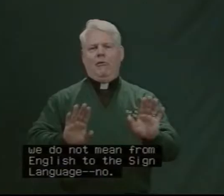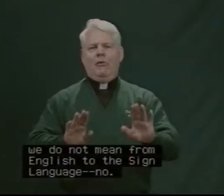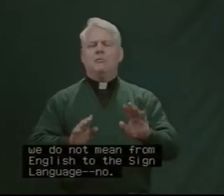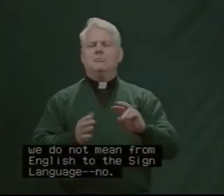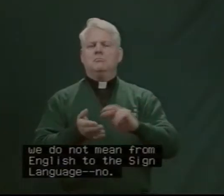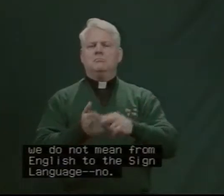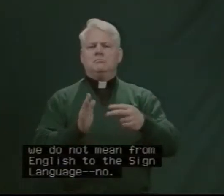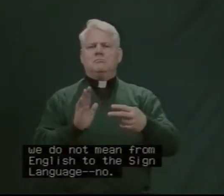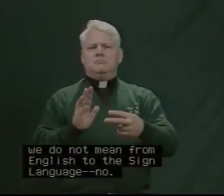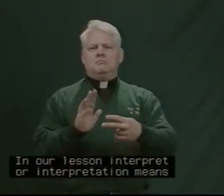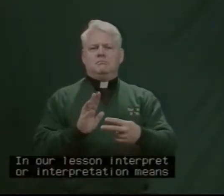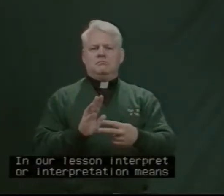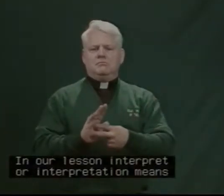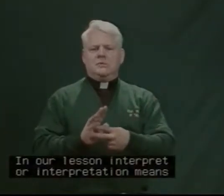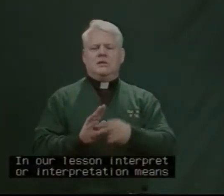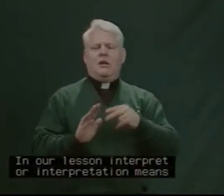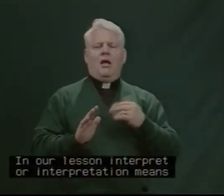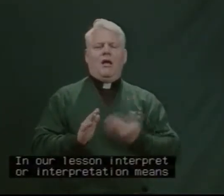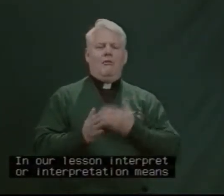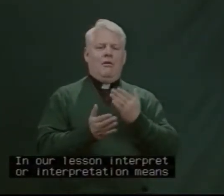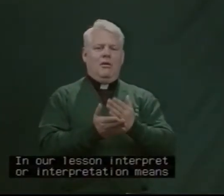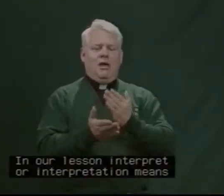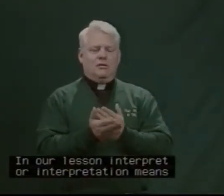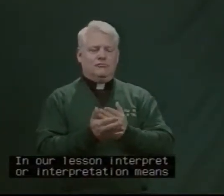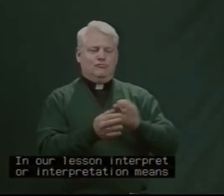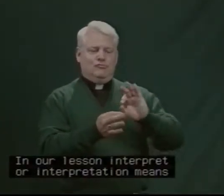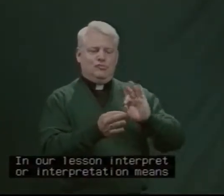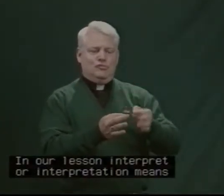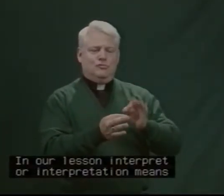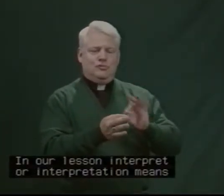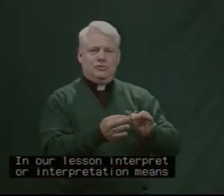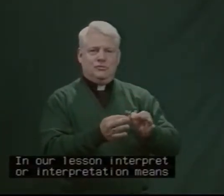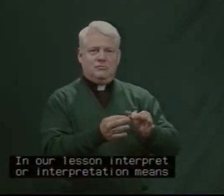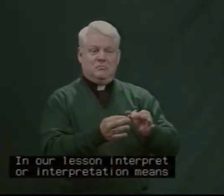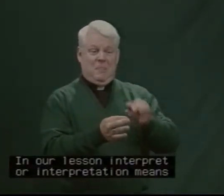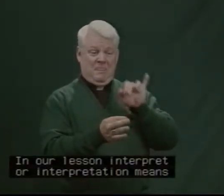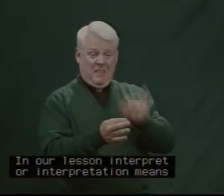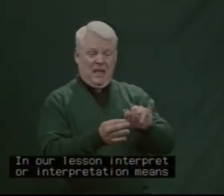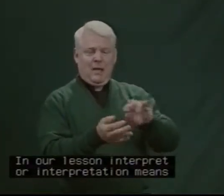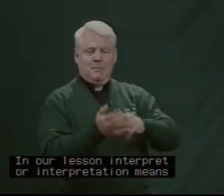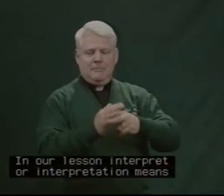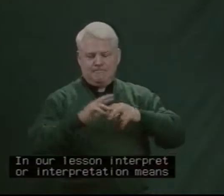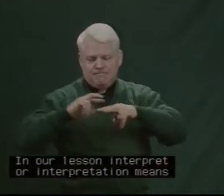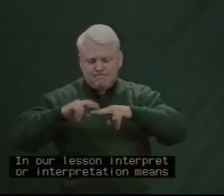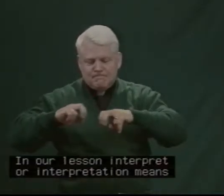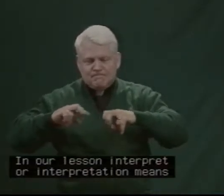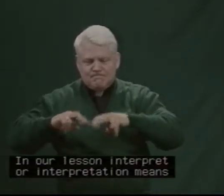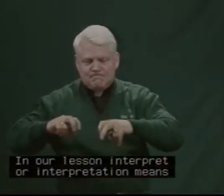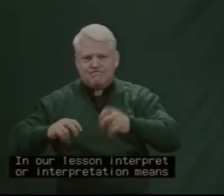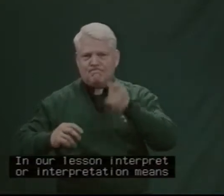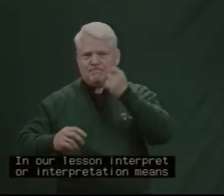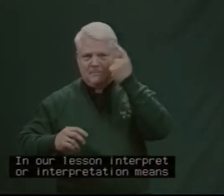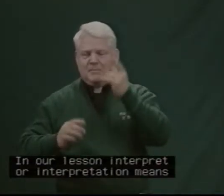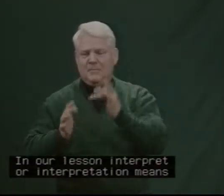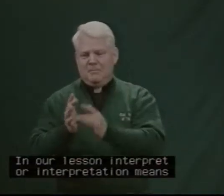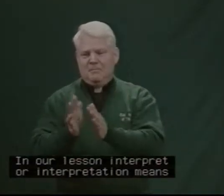to the sign language, no. In our lesson, interpret, or interpretation, means